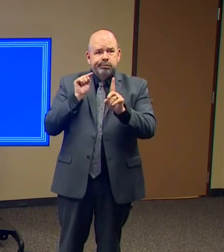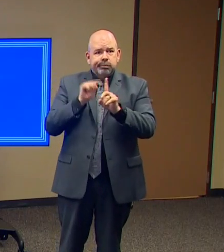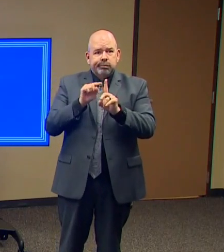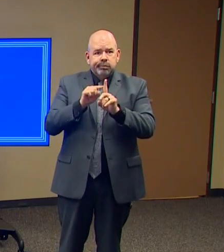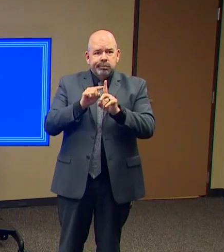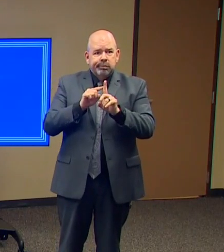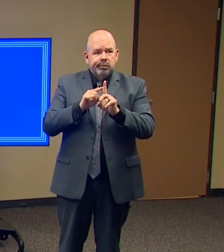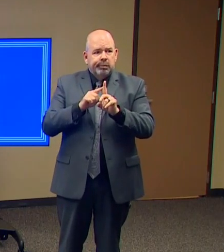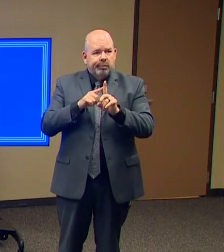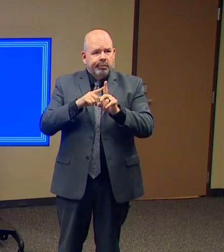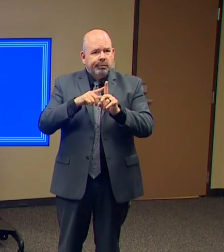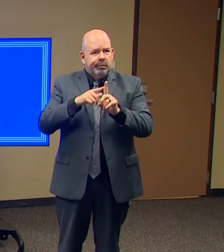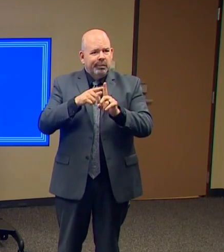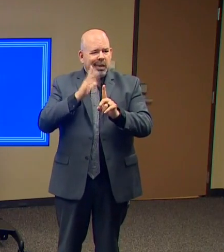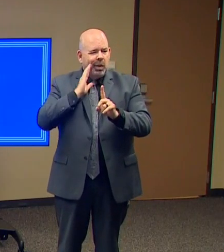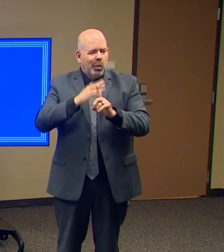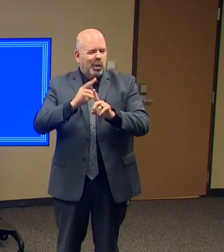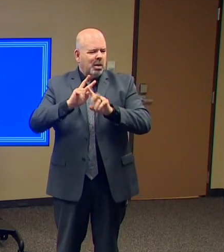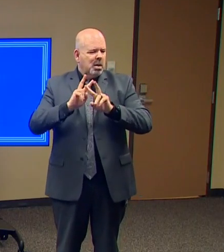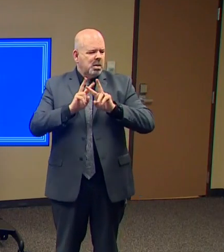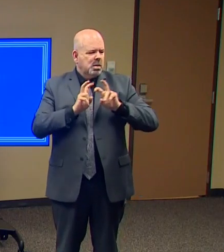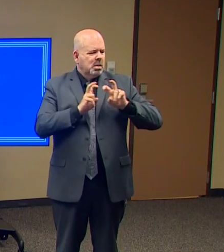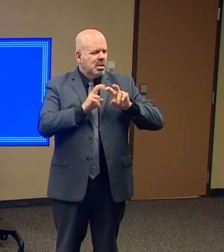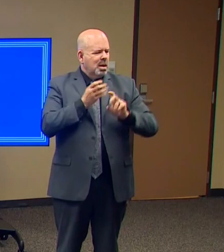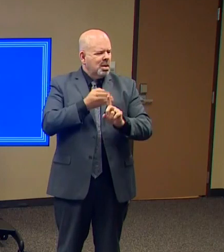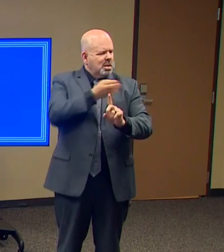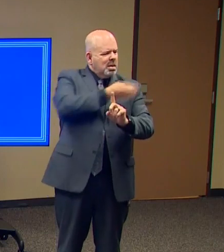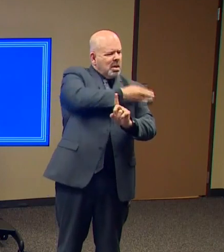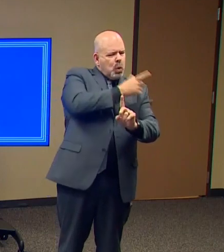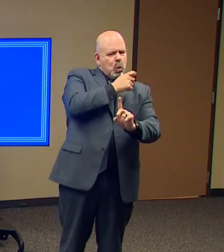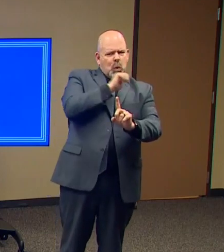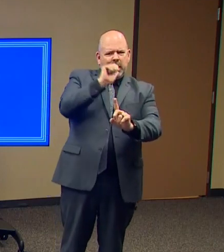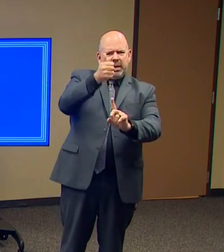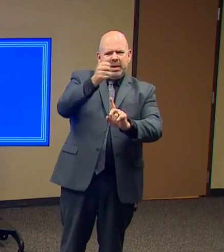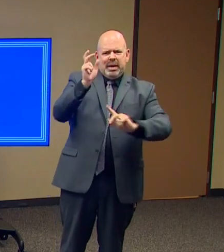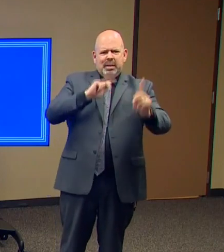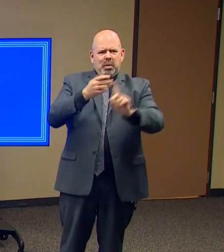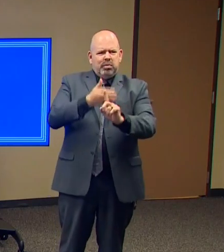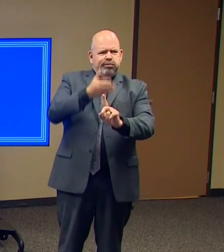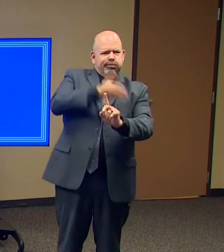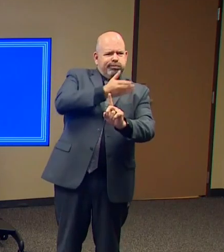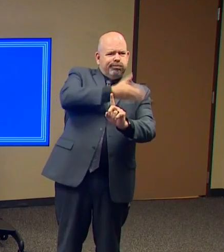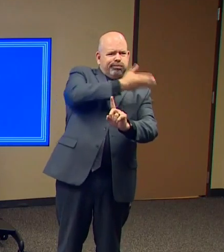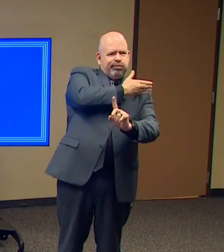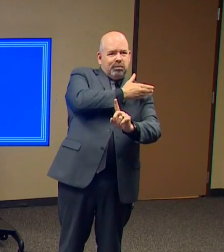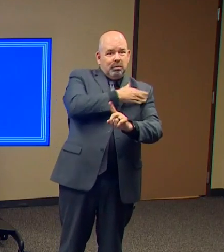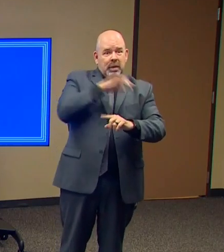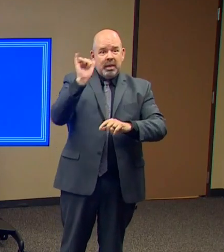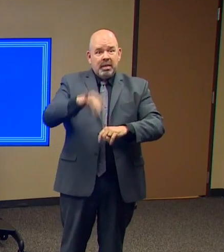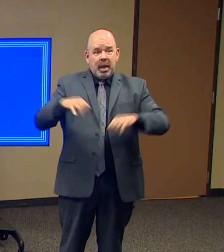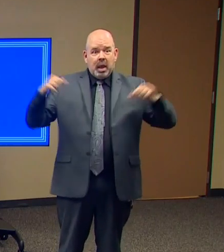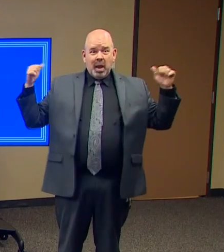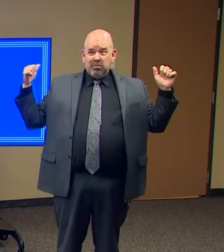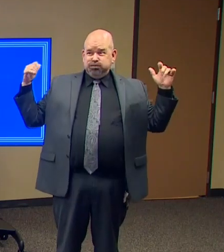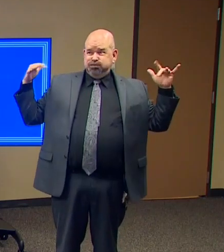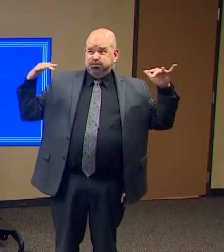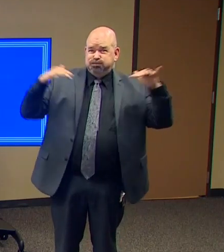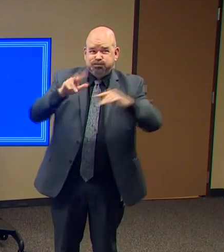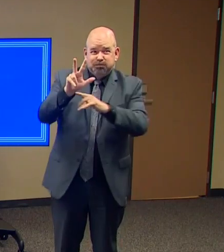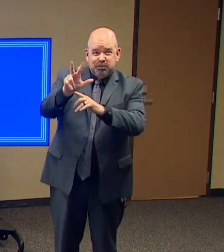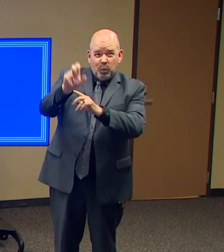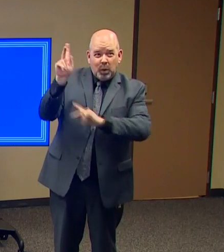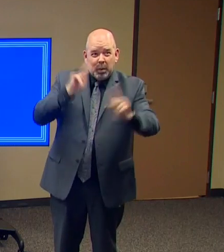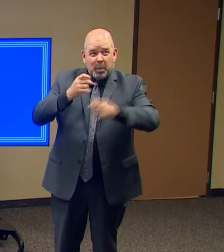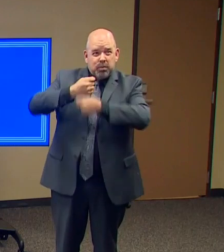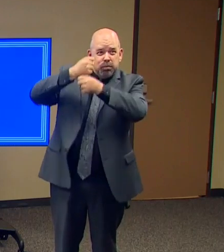COVID positive at a mass gathering where there are 300 people, there might be hundreds of people to be traced. And so